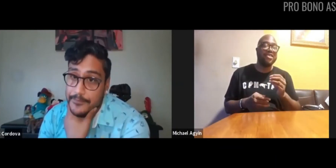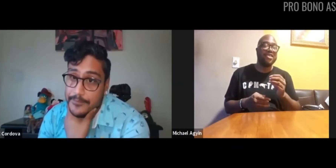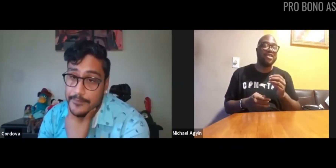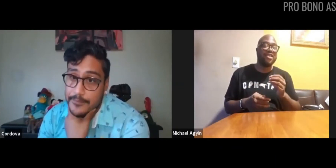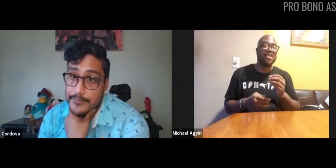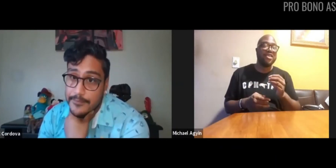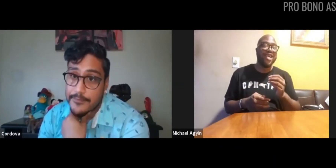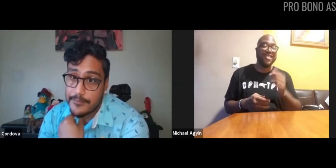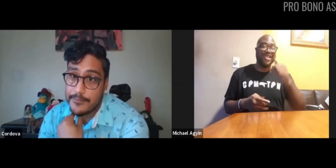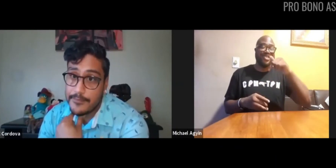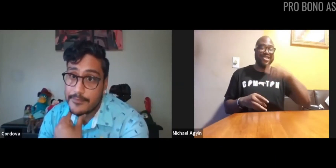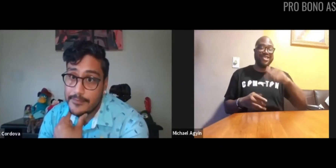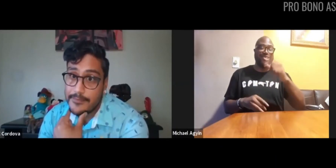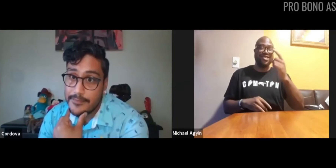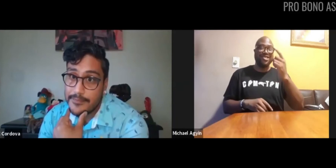hearing.